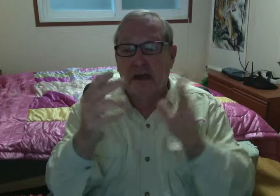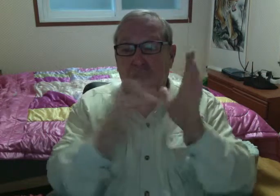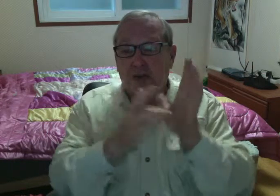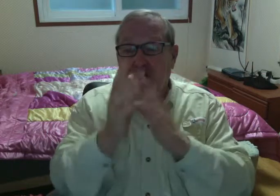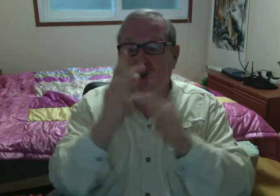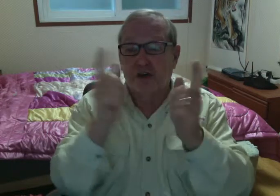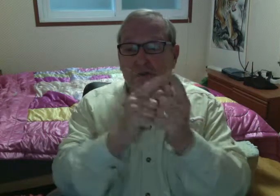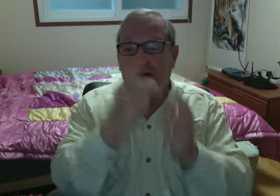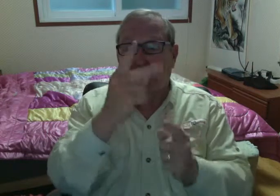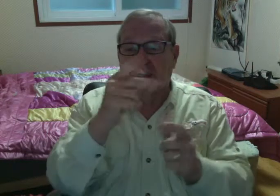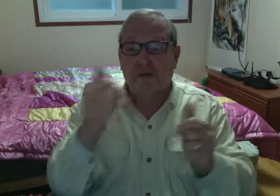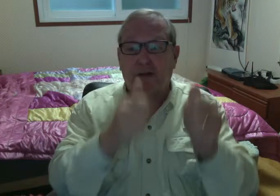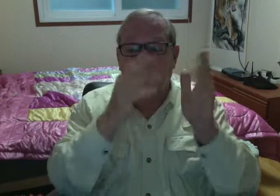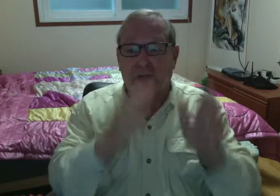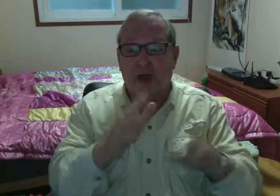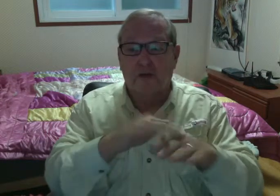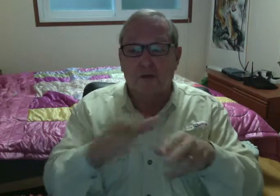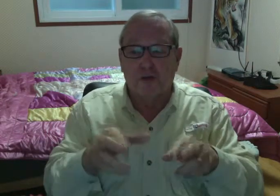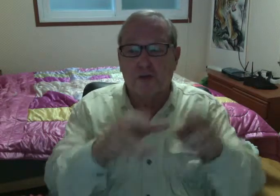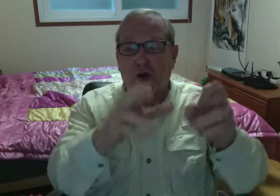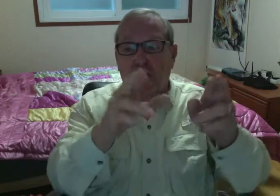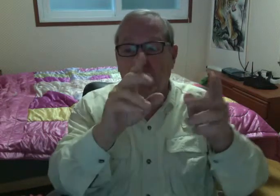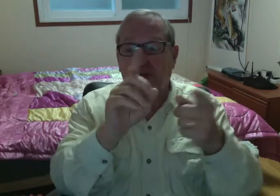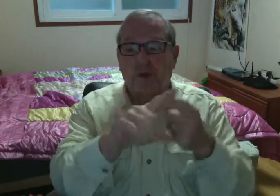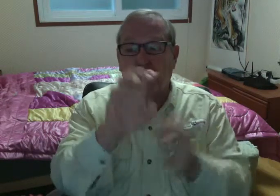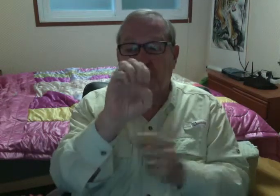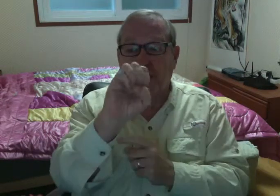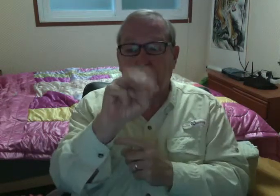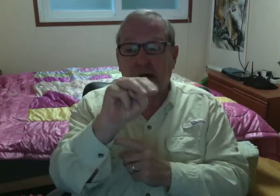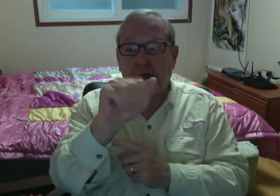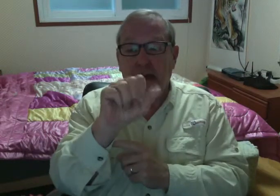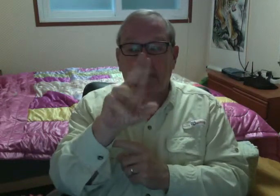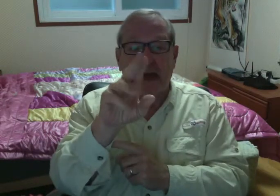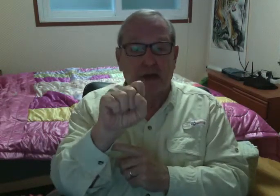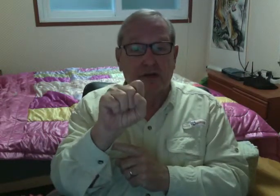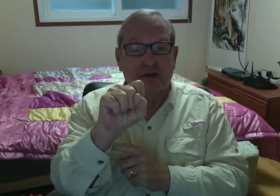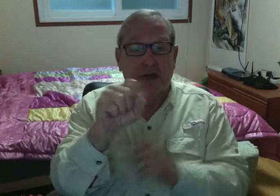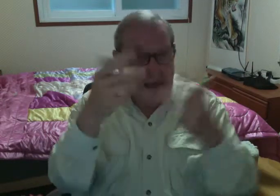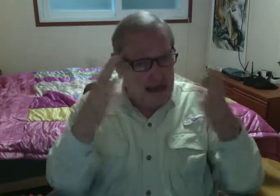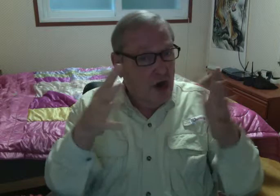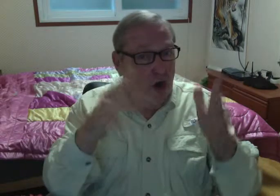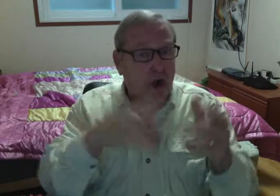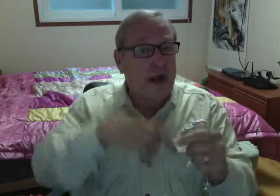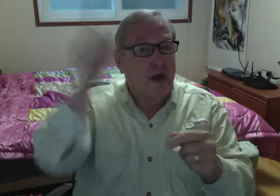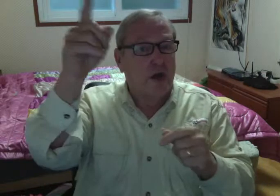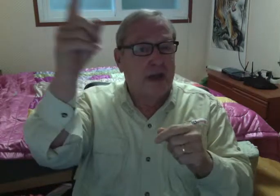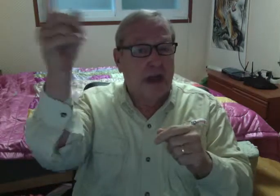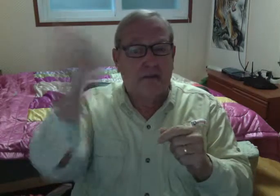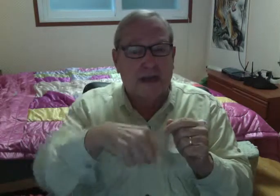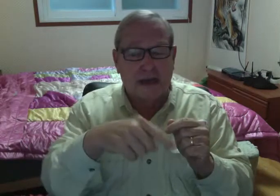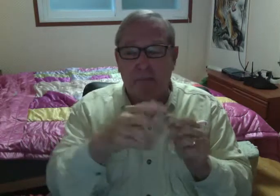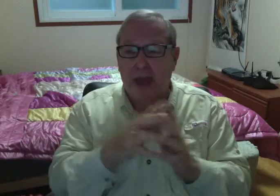to Emmaus. He had already gone to heaven and come back. He spent the day with these